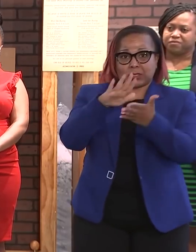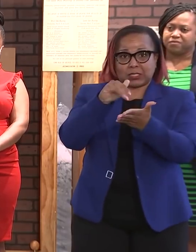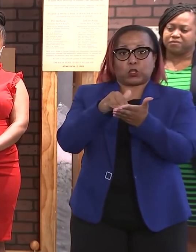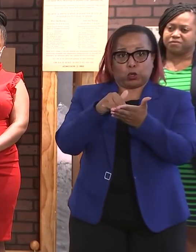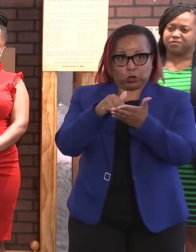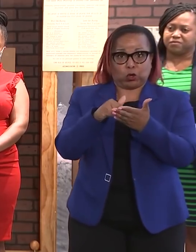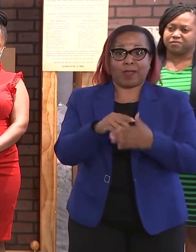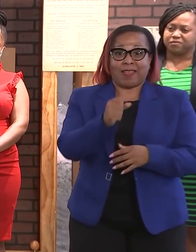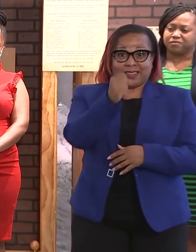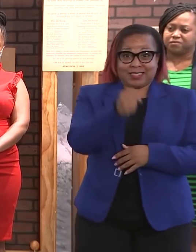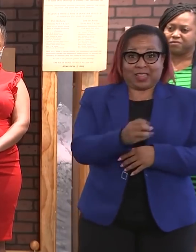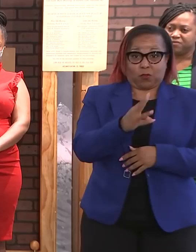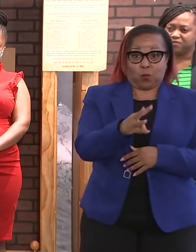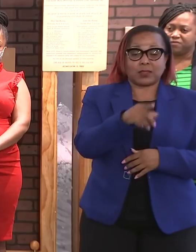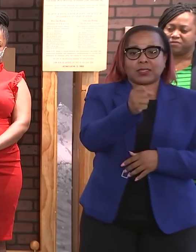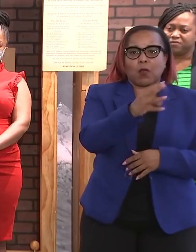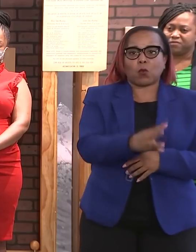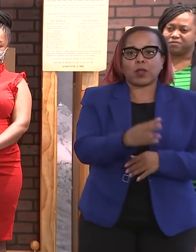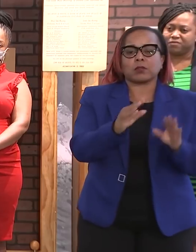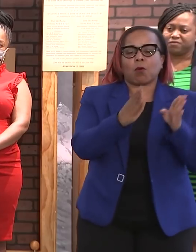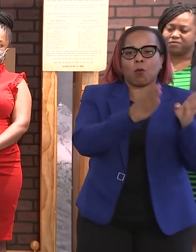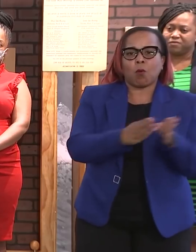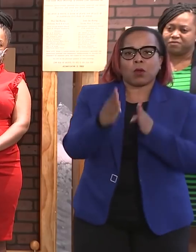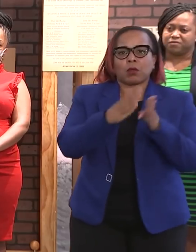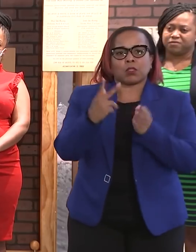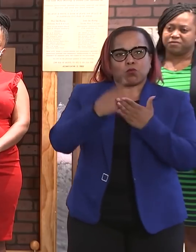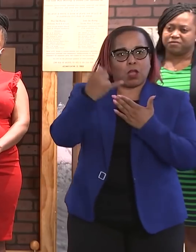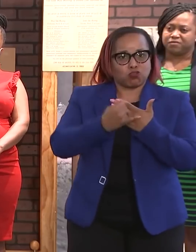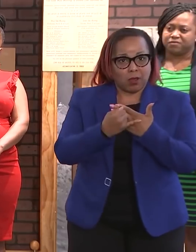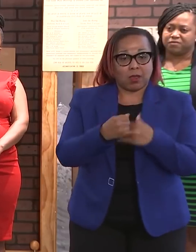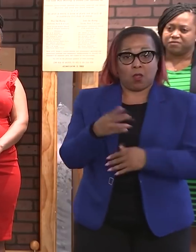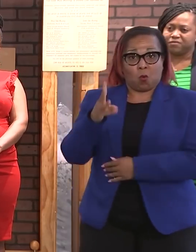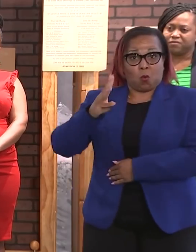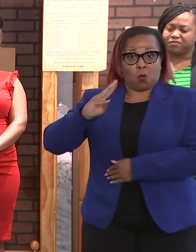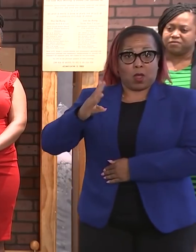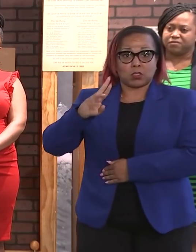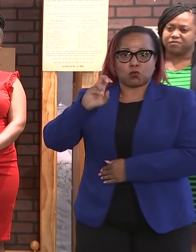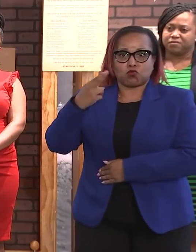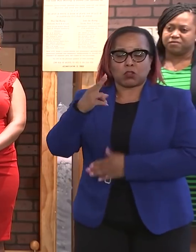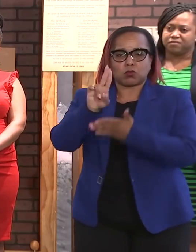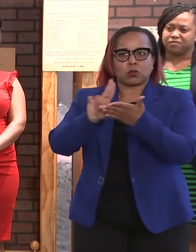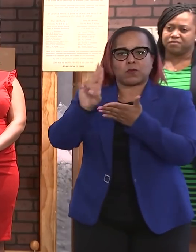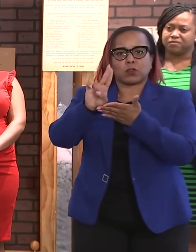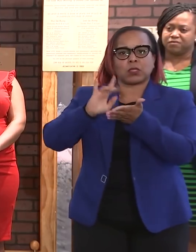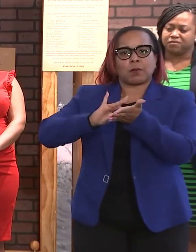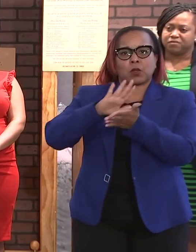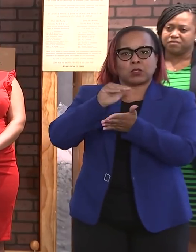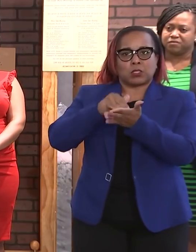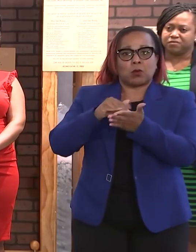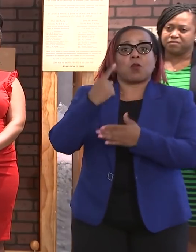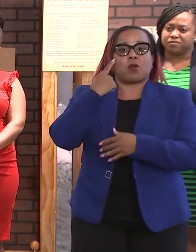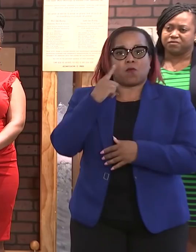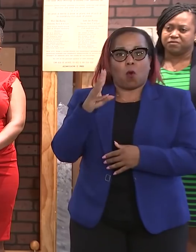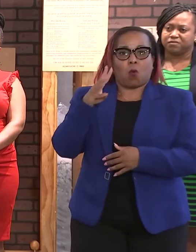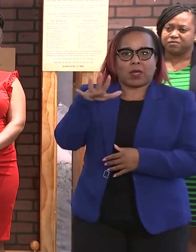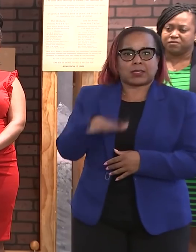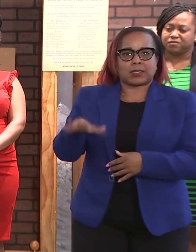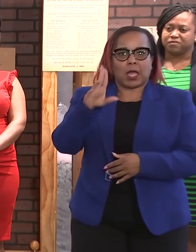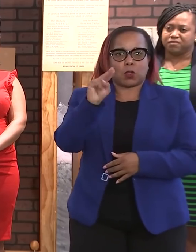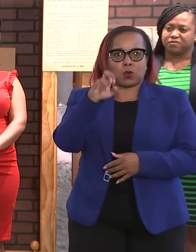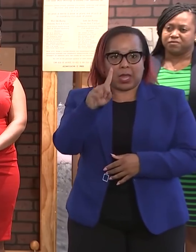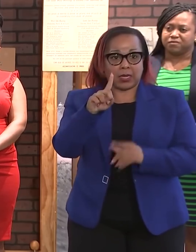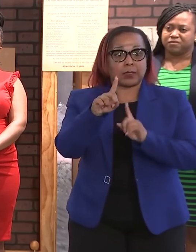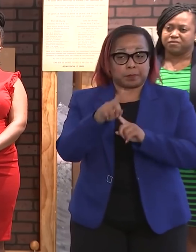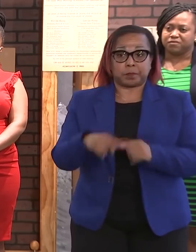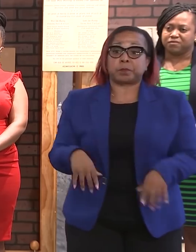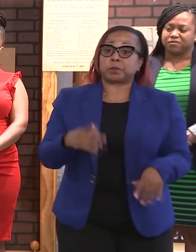Center. In the southwest, Southwest Organizing Project. And in the west, Rush University Medical Center on behalf of West Side United.